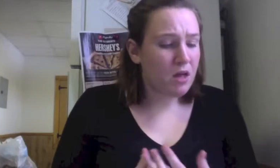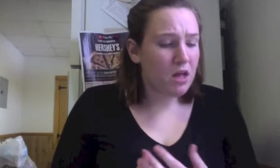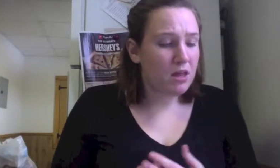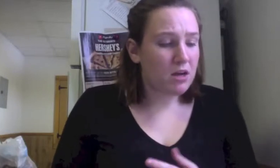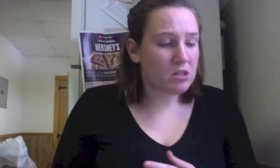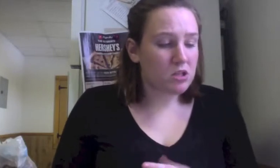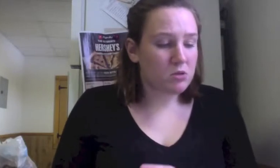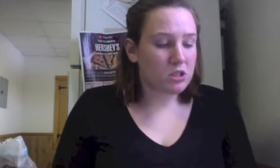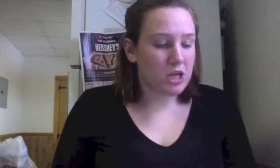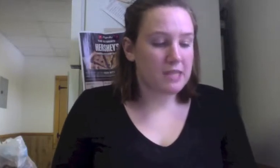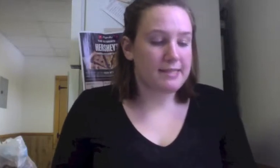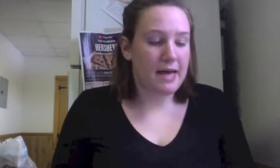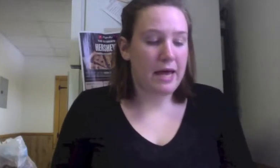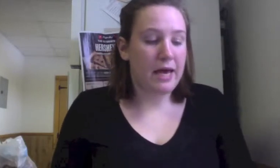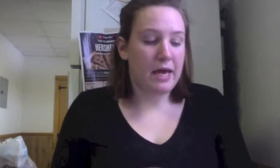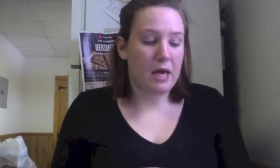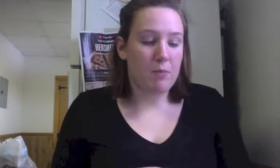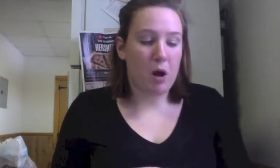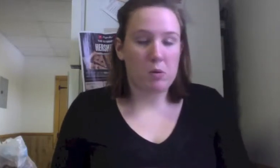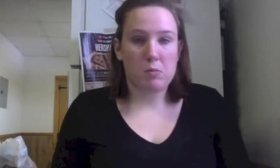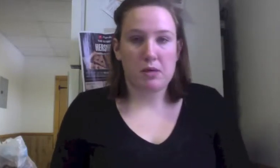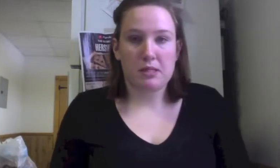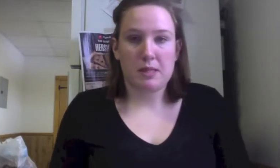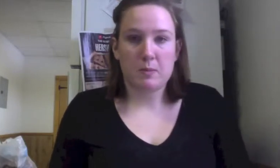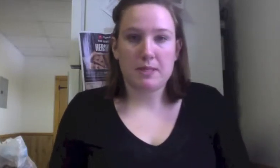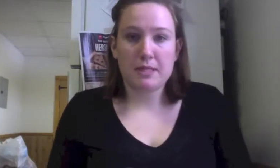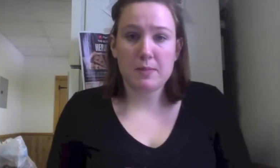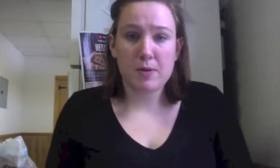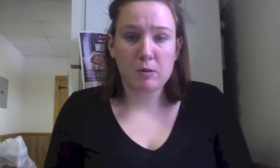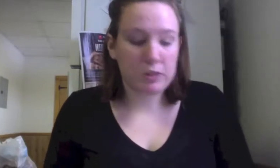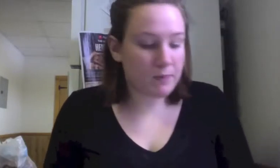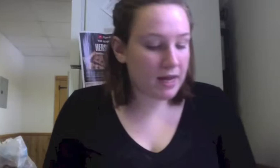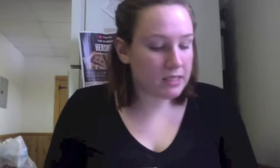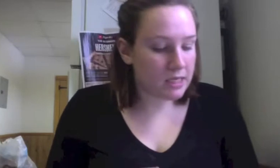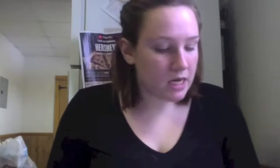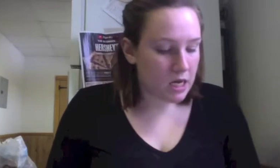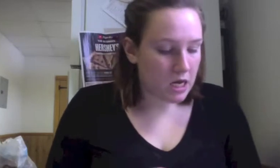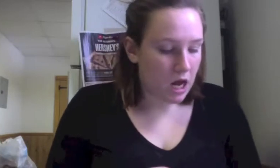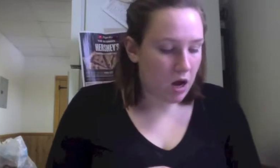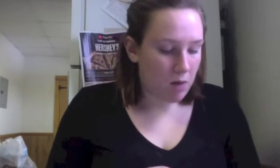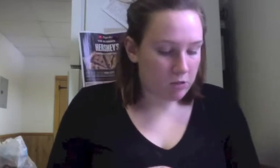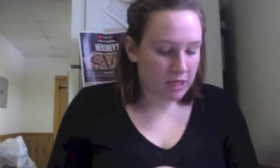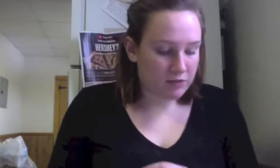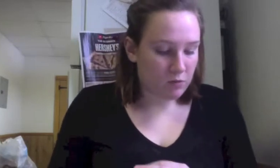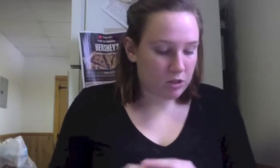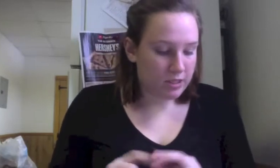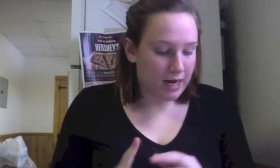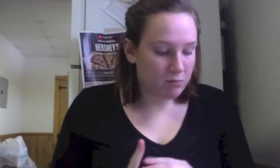They also suggest that a problem-based number sense approach is best, which has 4 steps.